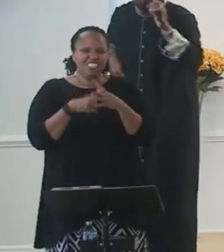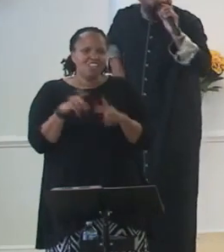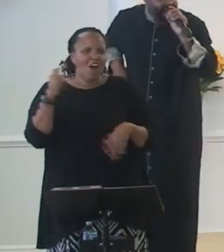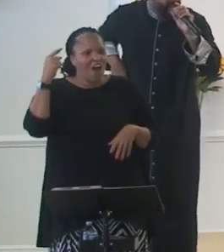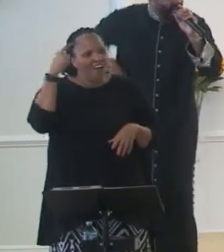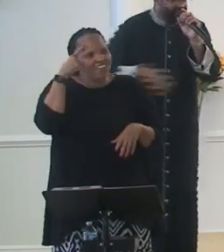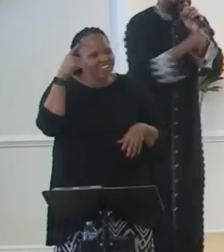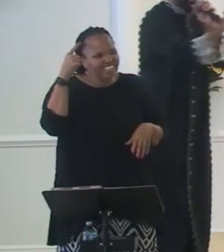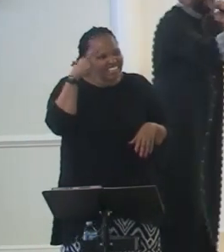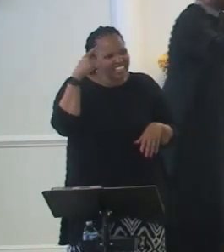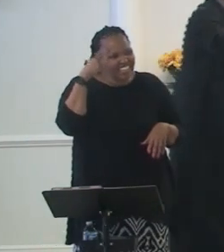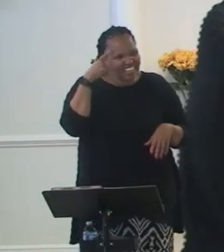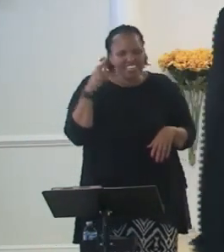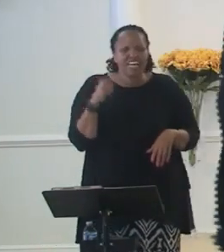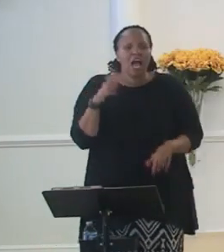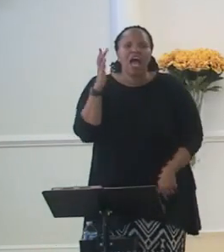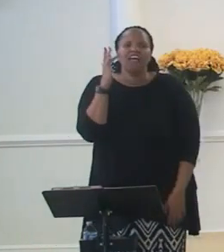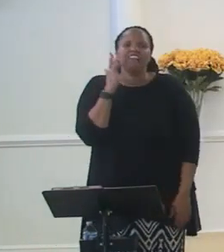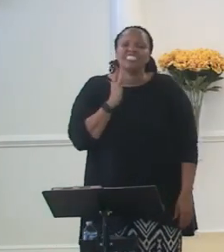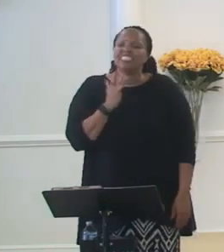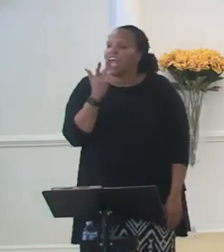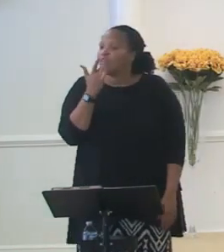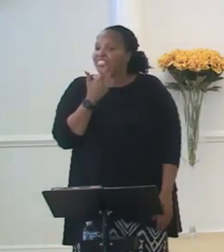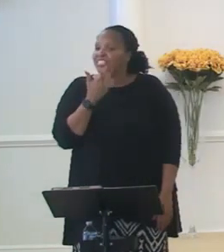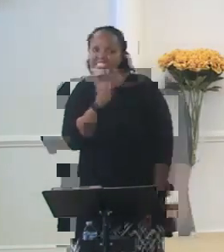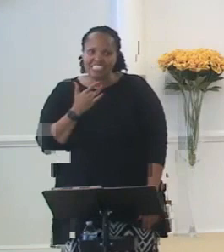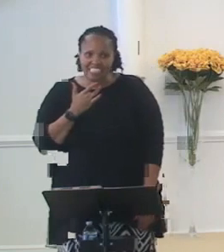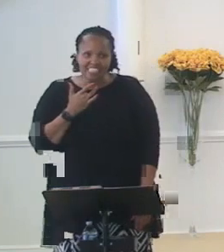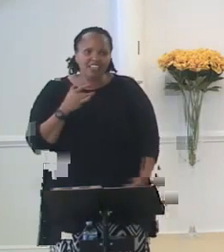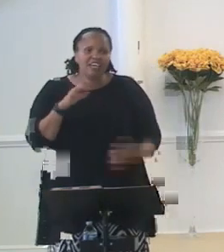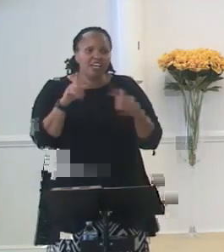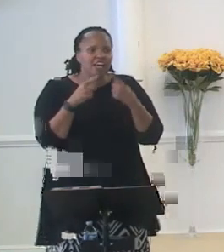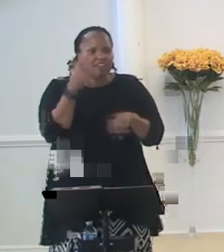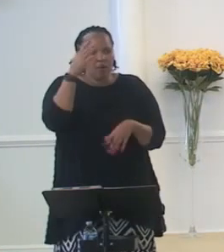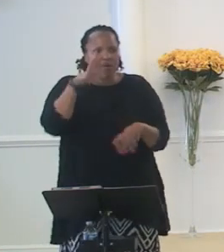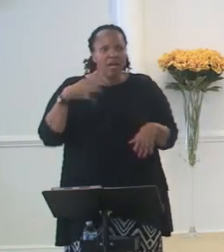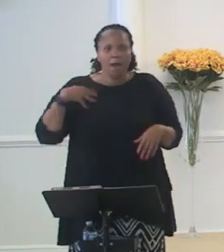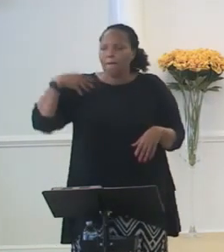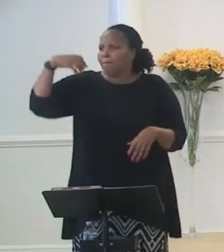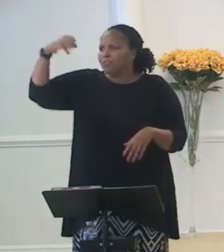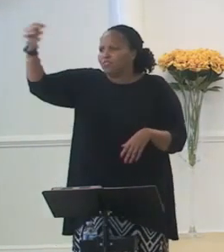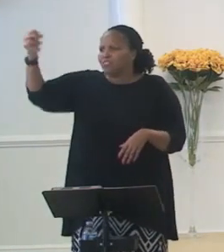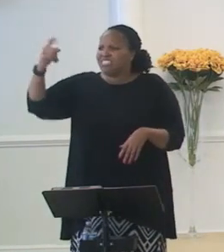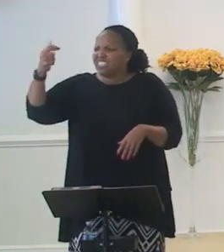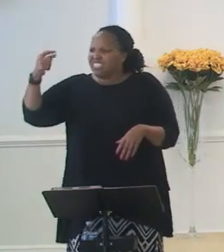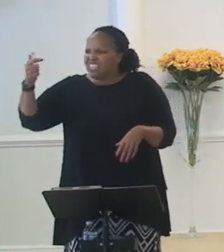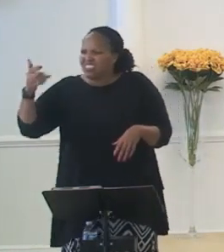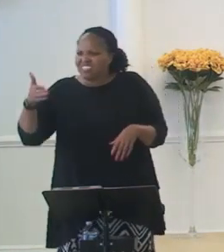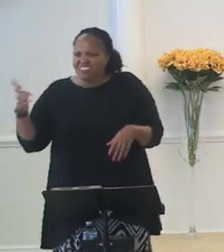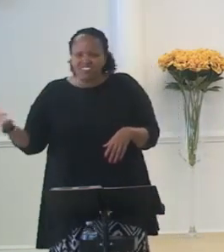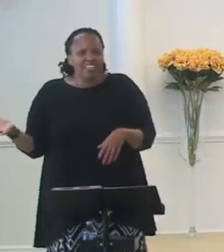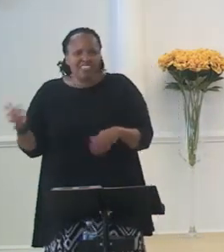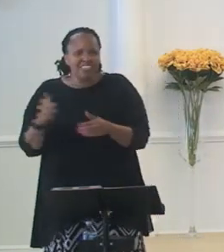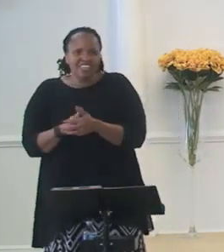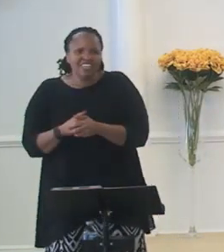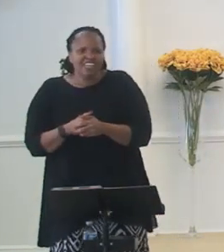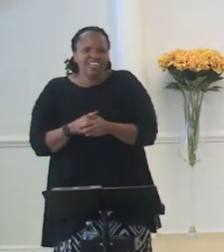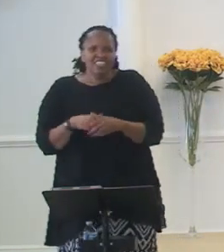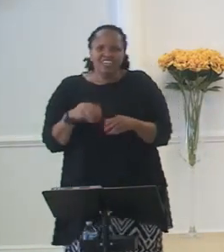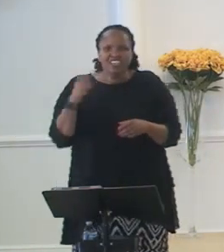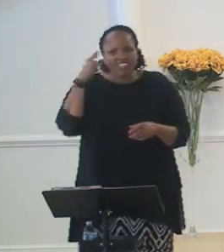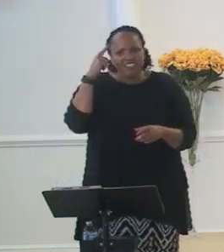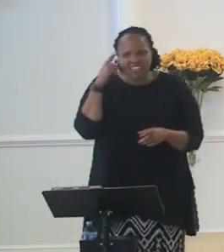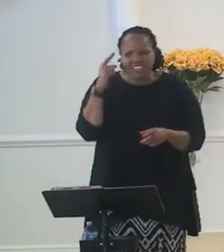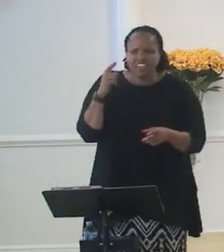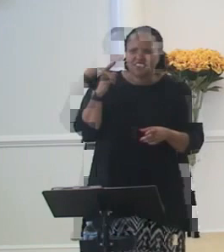Alex, of scarcity, that when God pulls from me, it's like you ain't gonna have no other